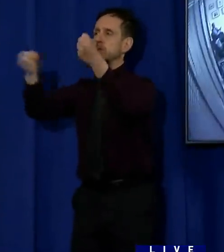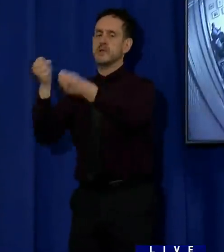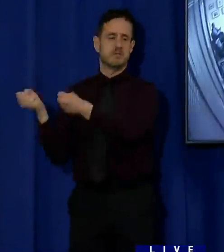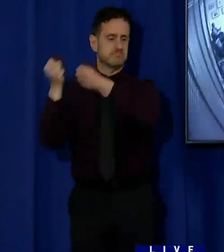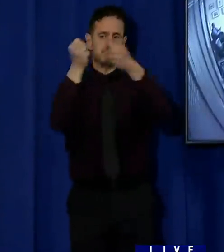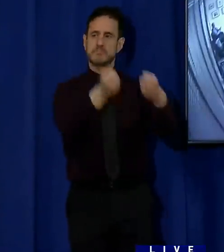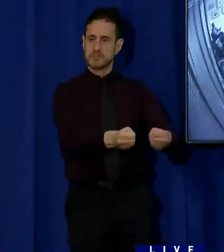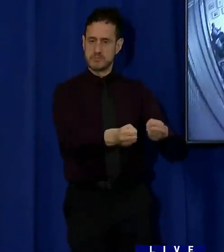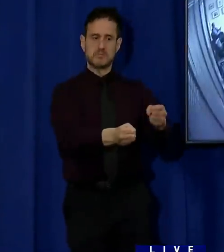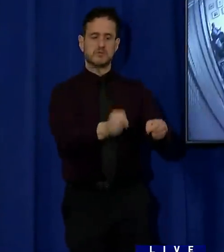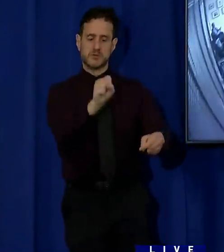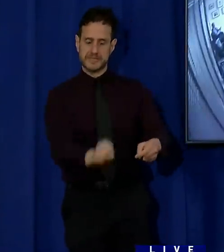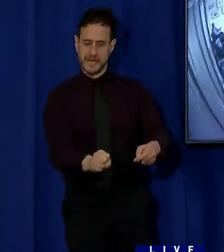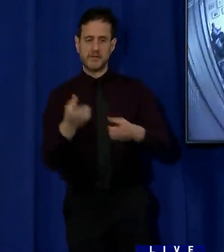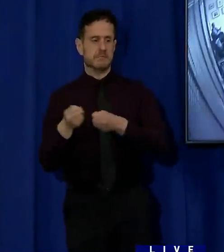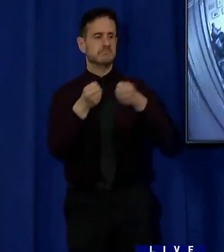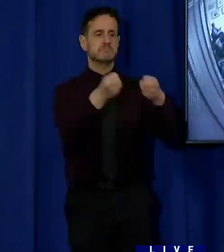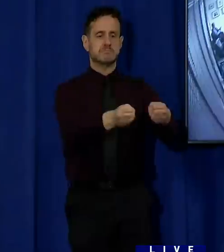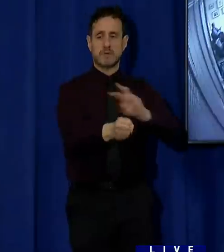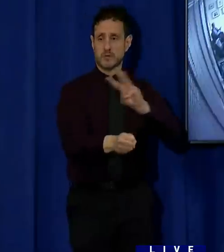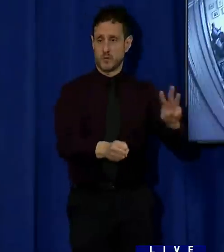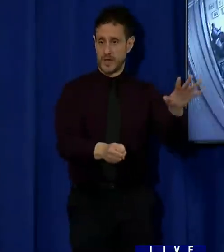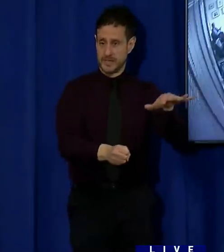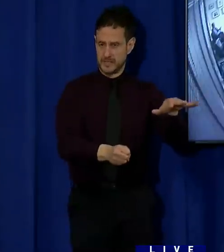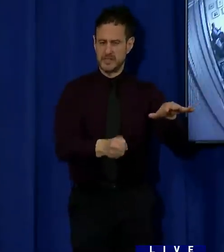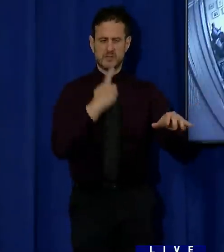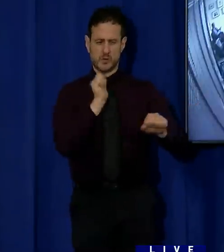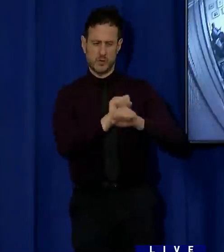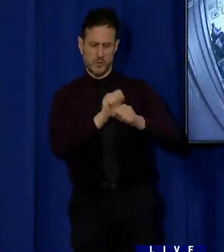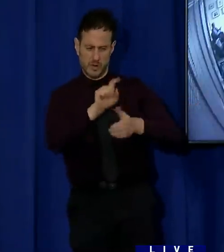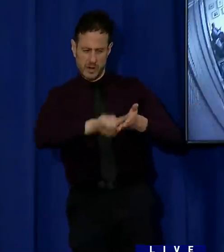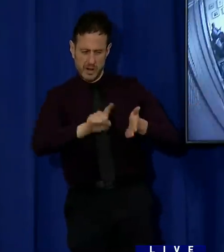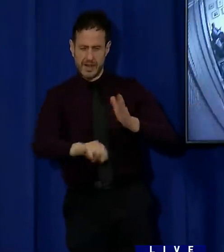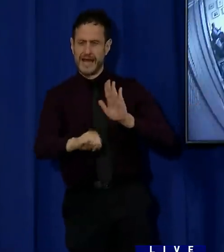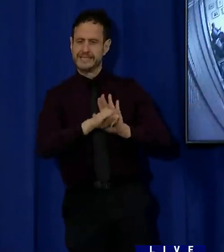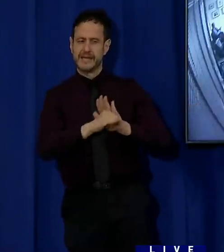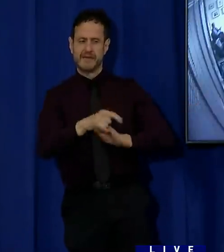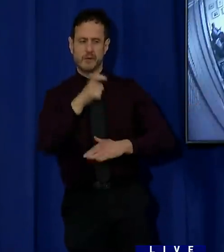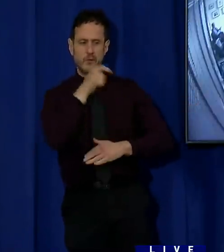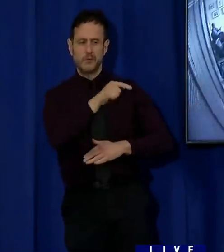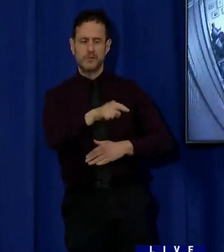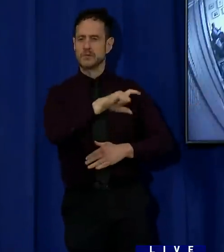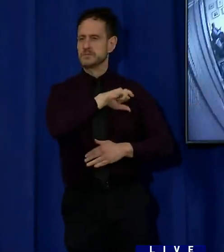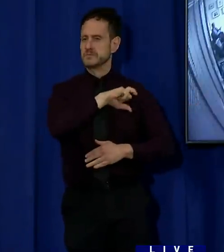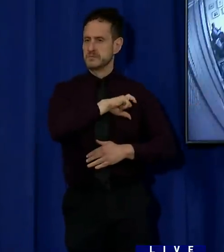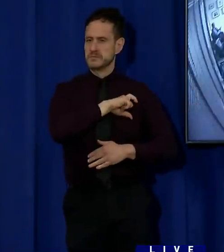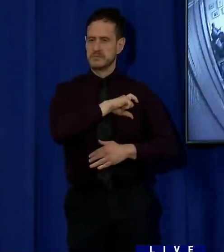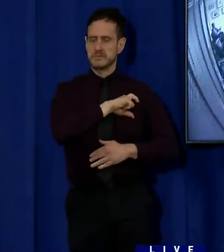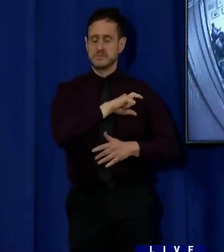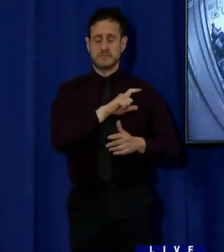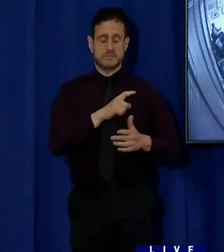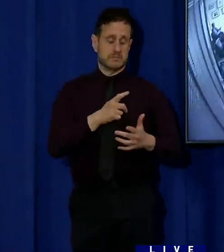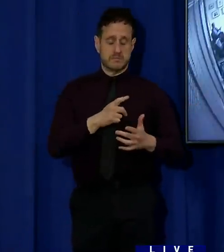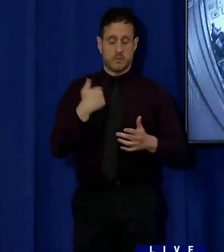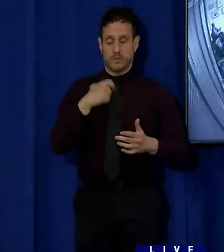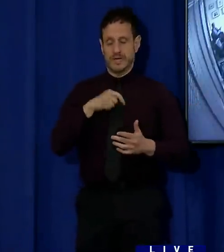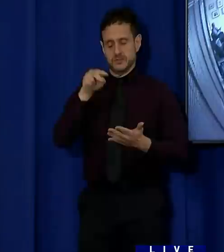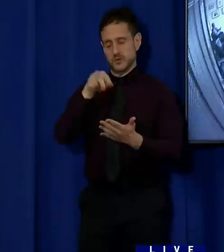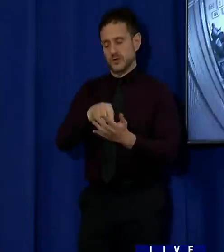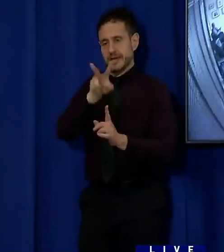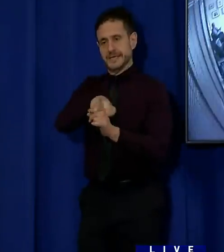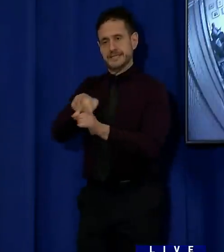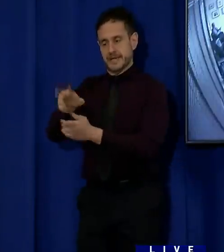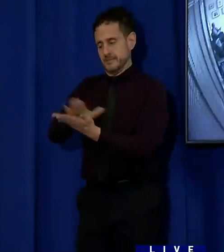to the south and the west side. So the work of identifying them through those assignment sheets, through